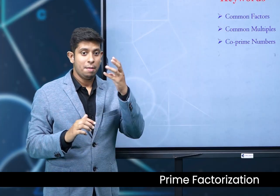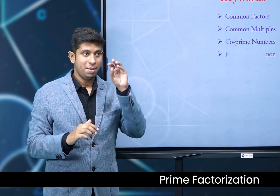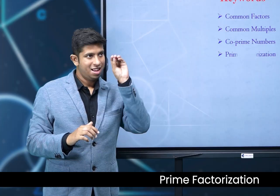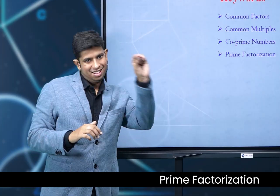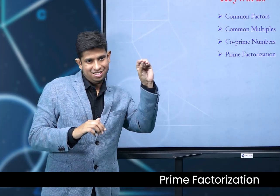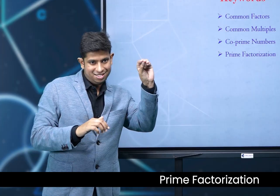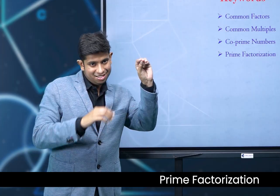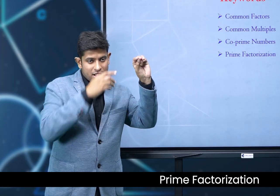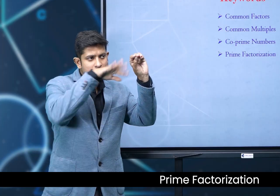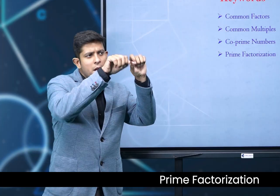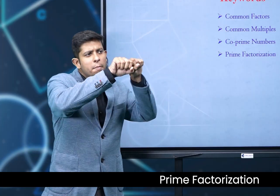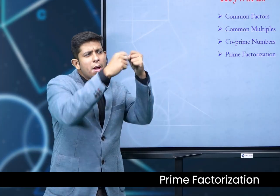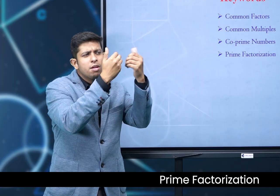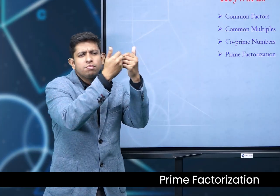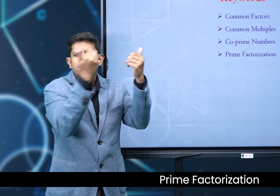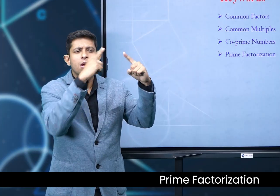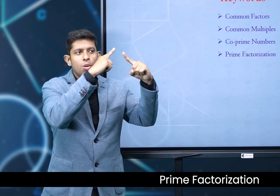prime factorization,